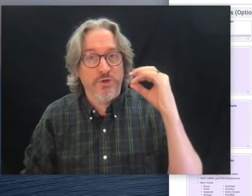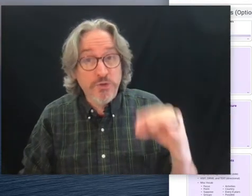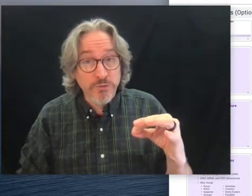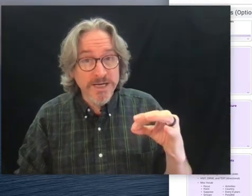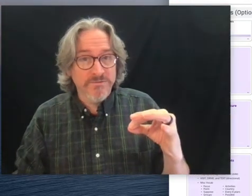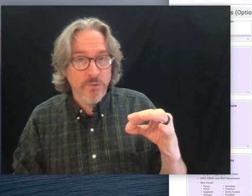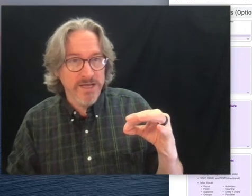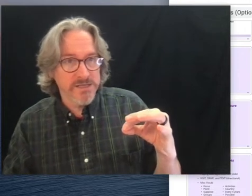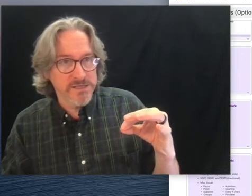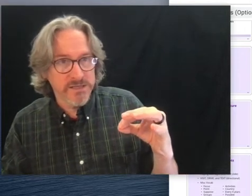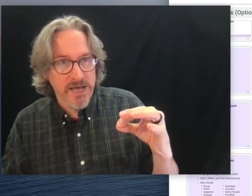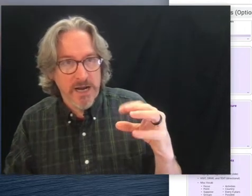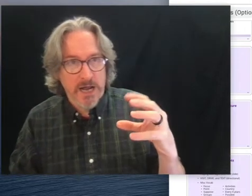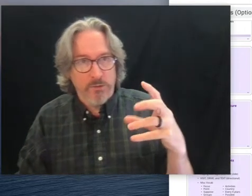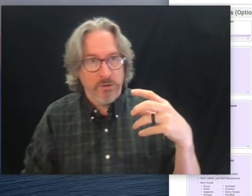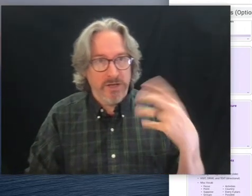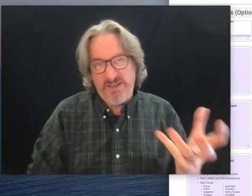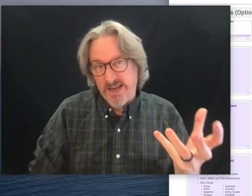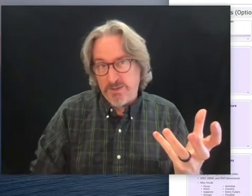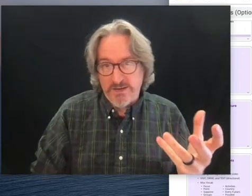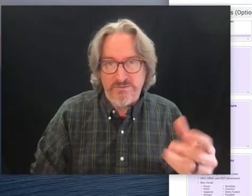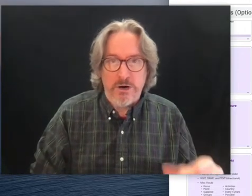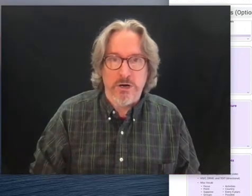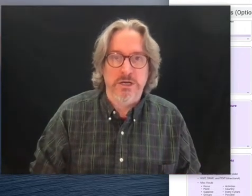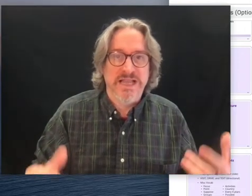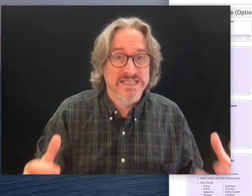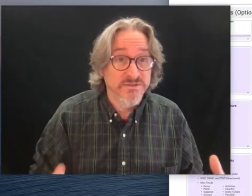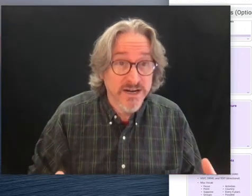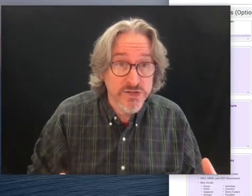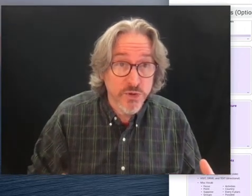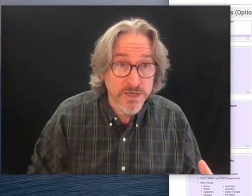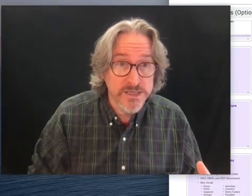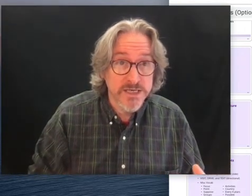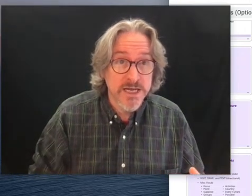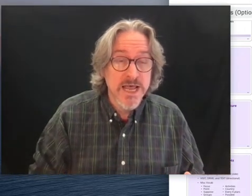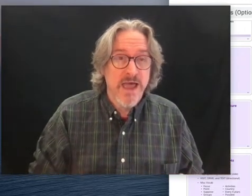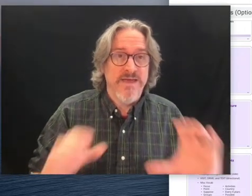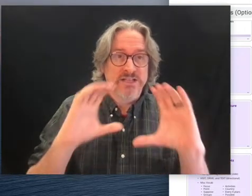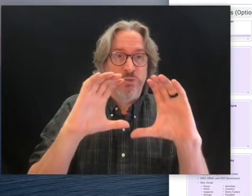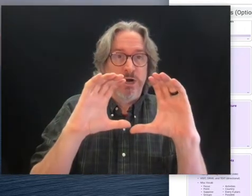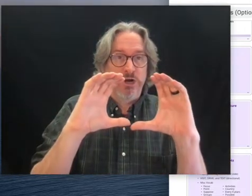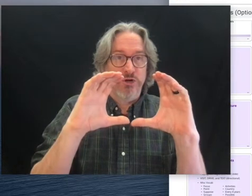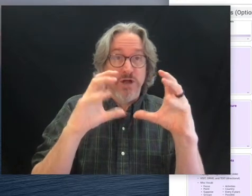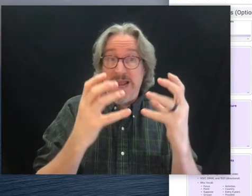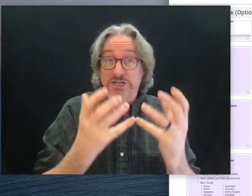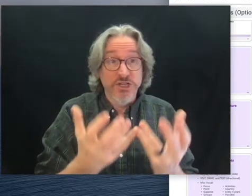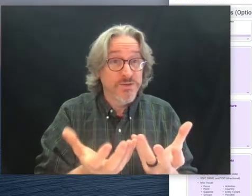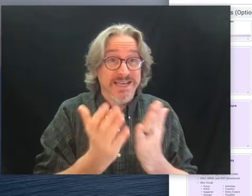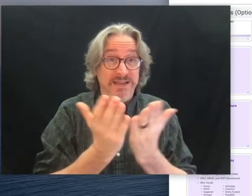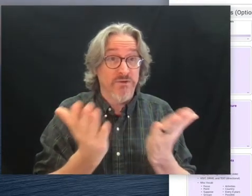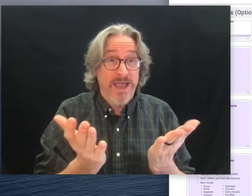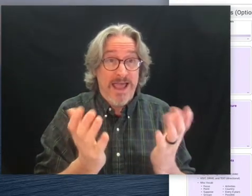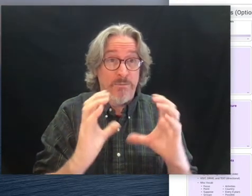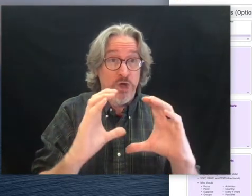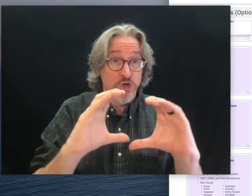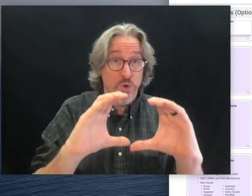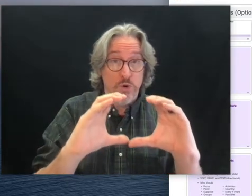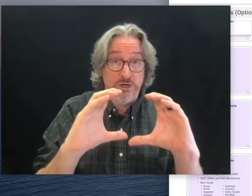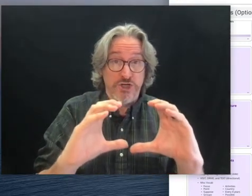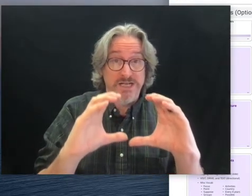So 3 of the ways that I will give examples of are classifier stories, and that's where you're not actually using any